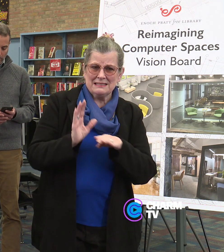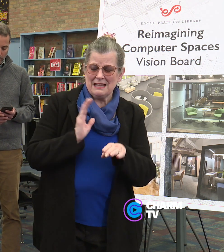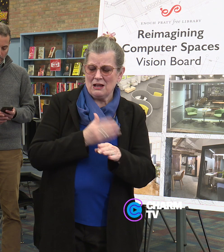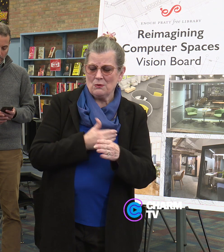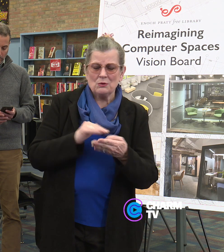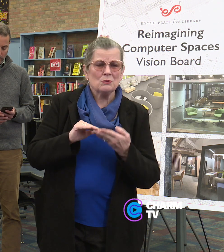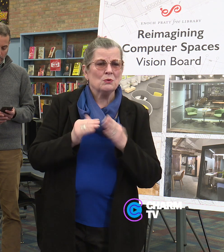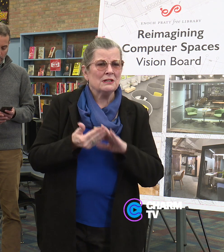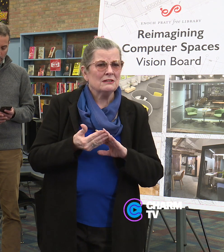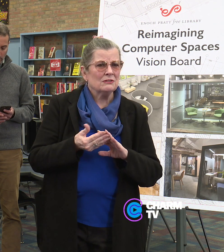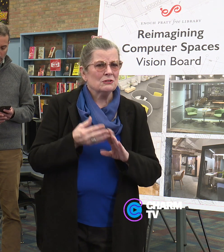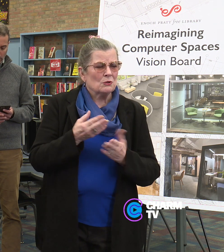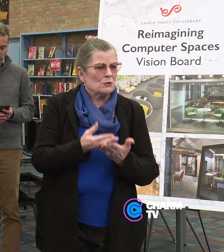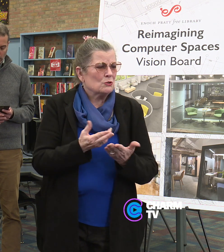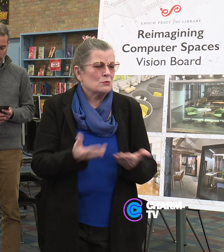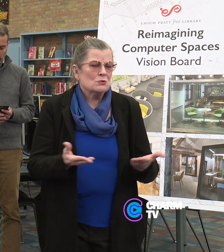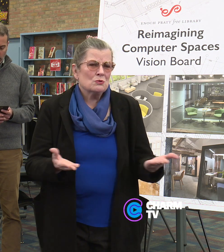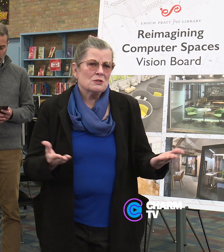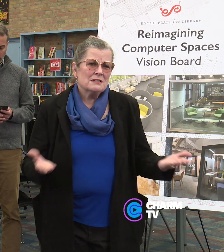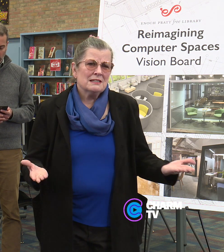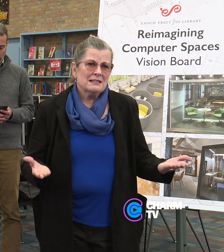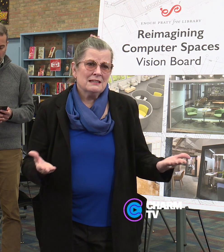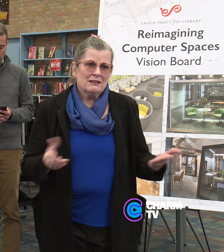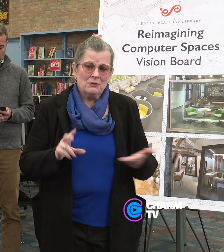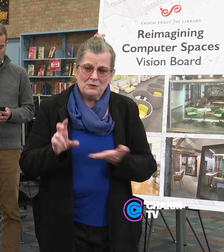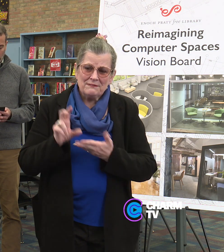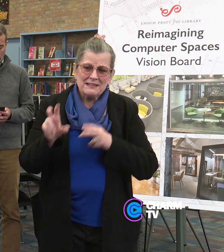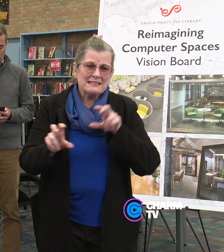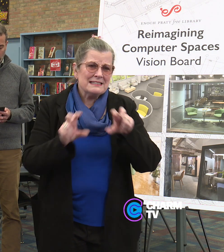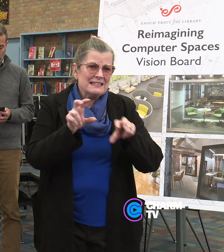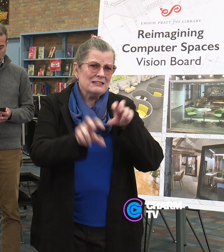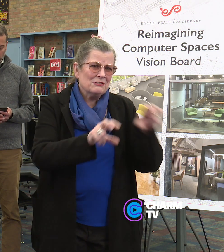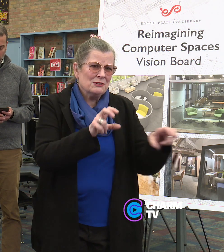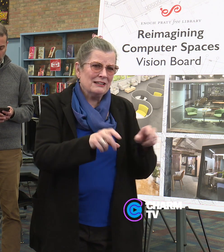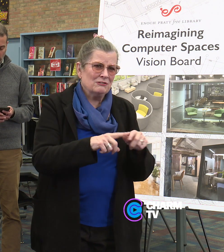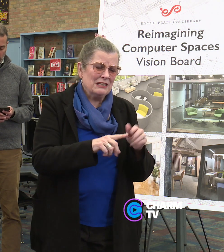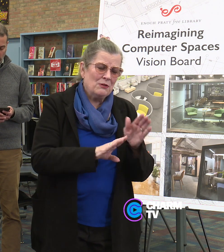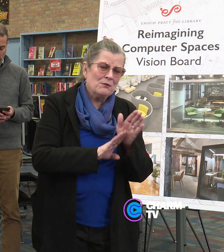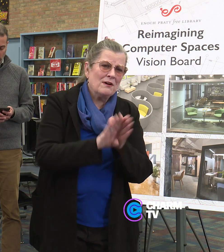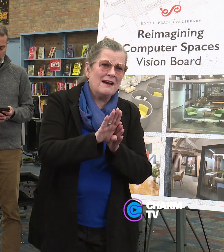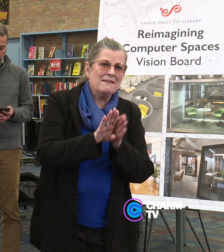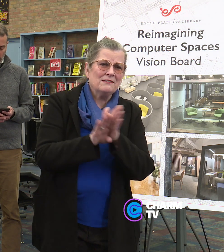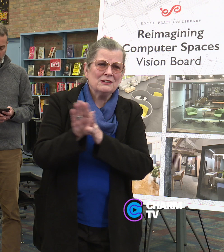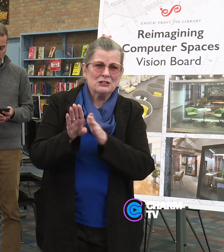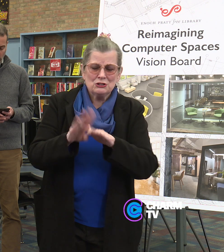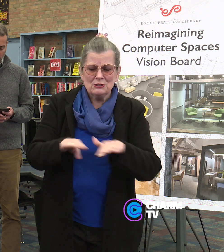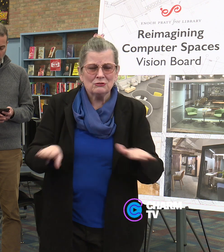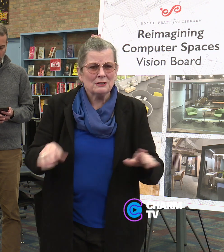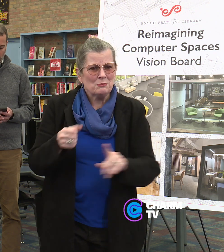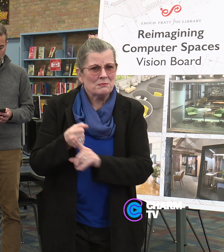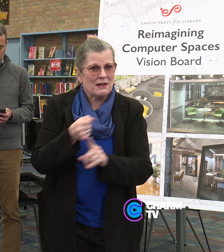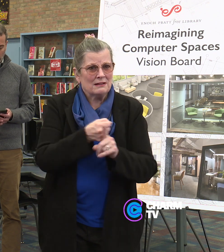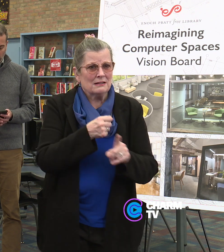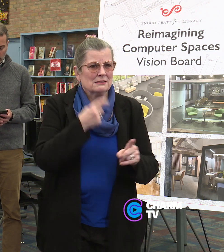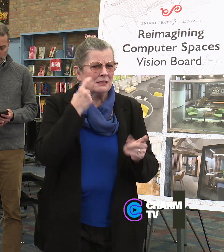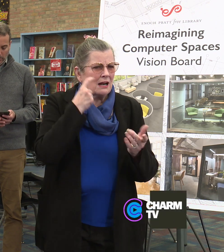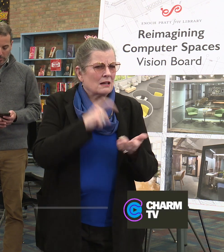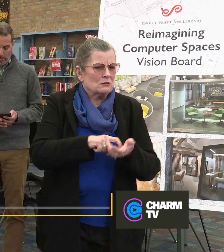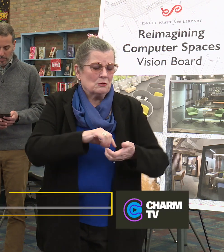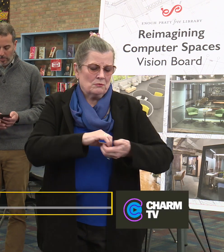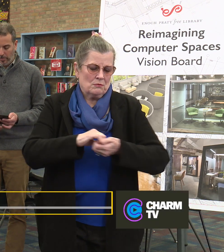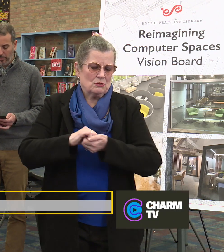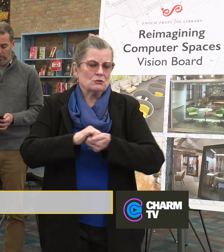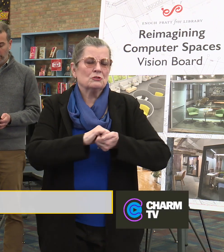the resources, given the resources they need to thrive and further their impact. I want to start by acknowledging our partners in